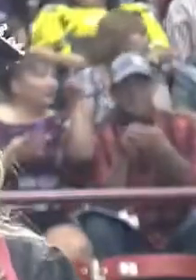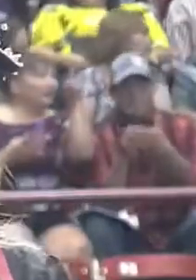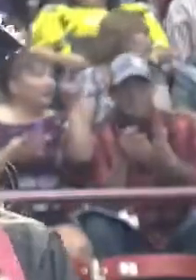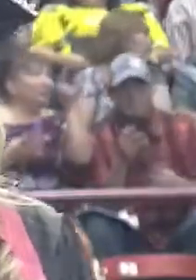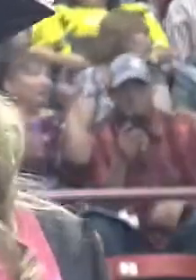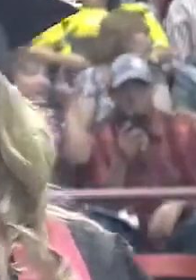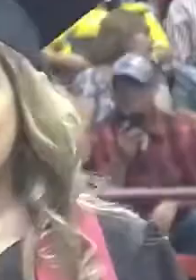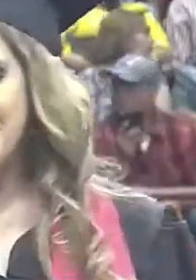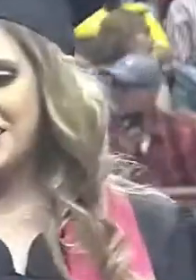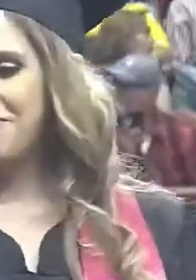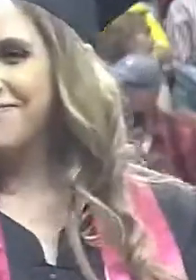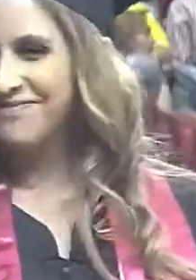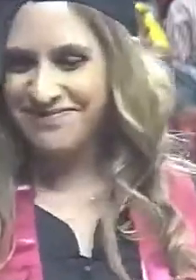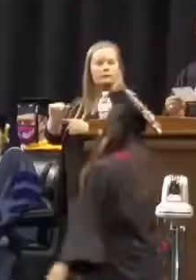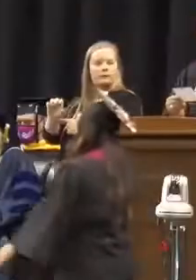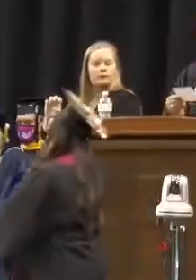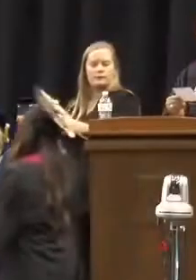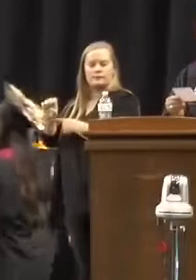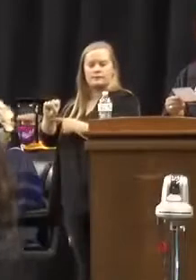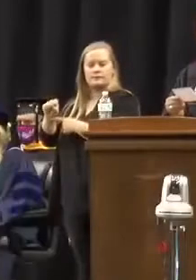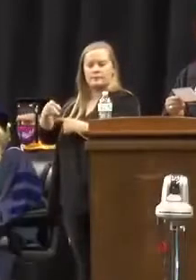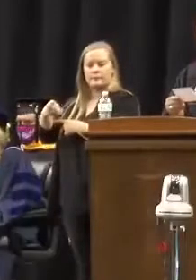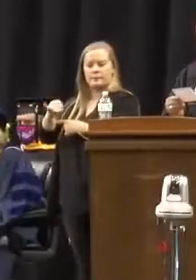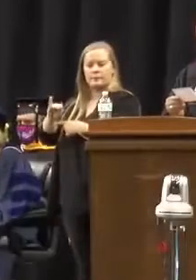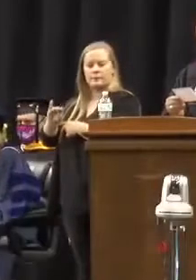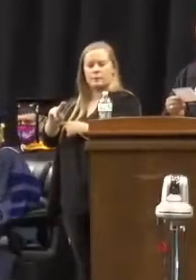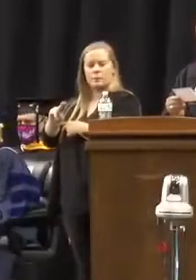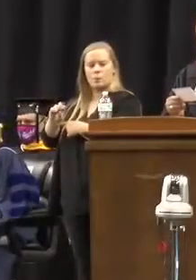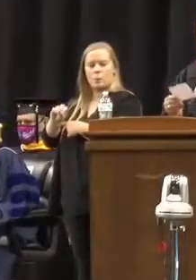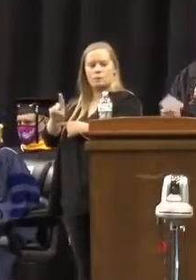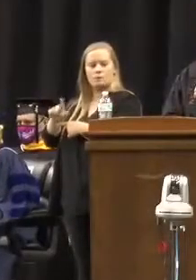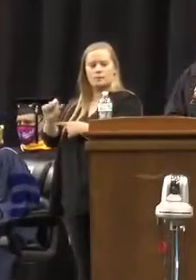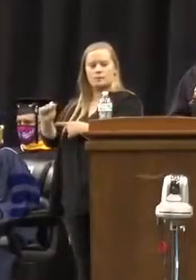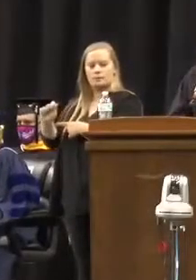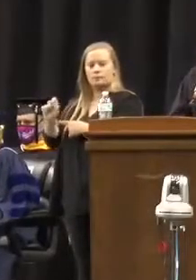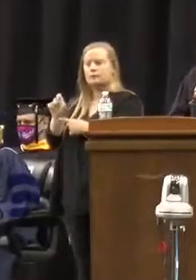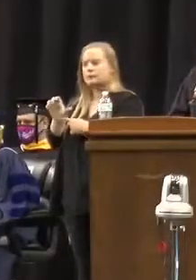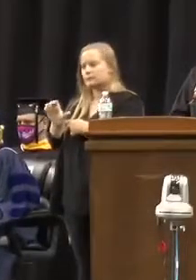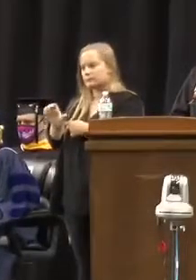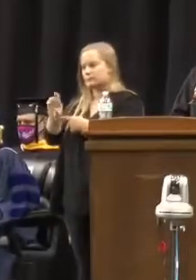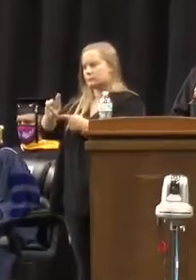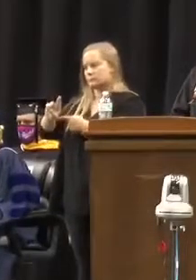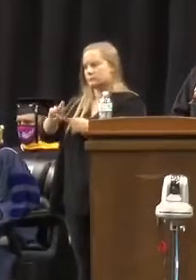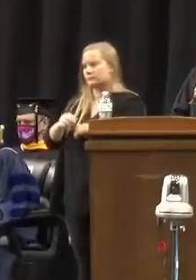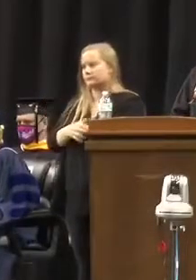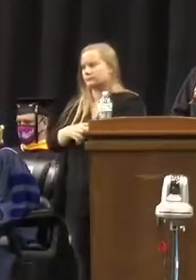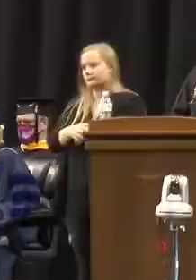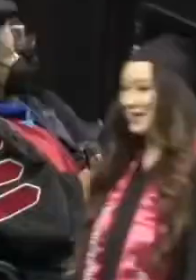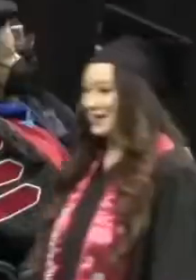Deandra Murray Espinosa, Crimson Scholar.